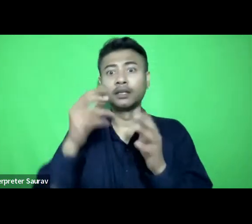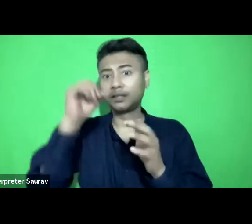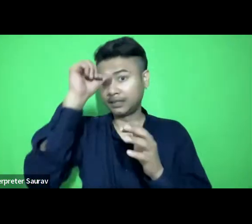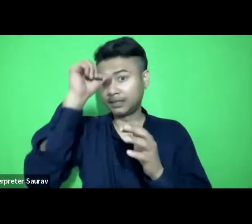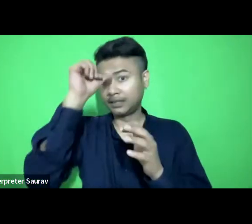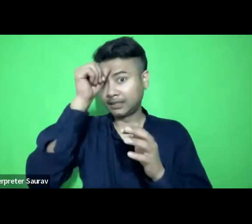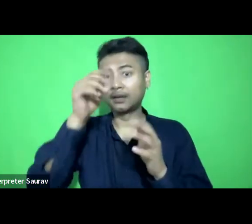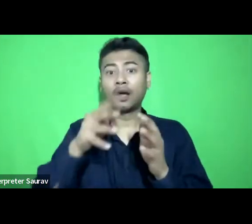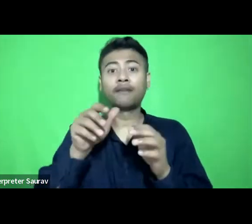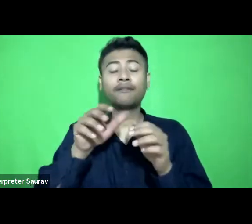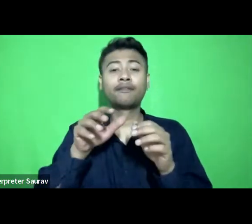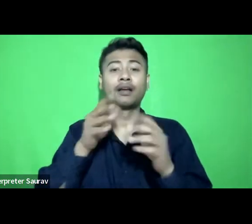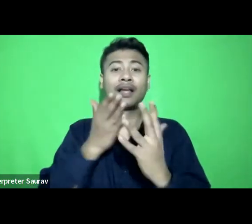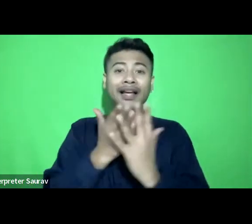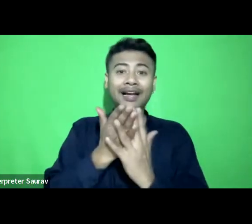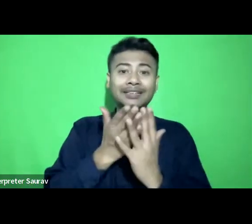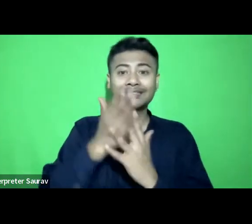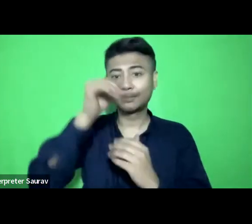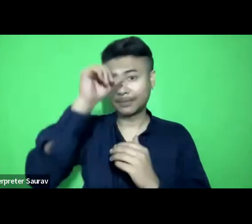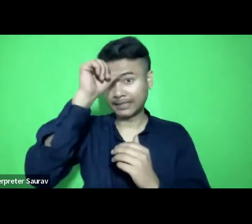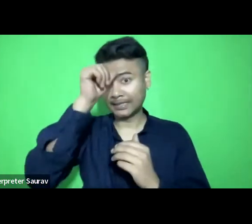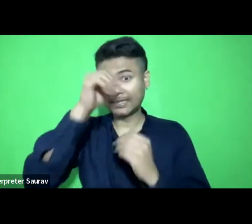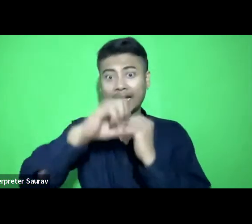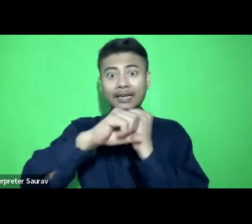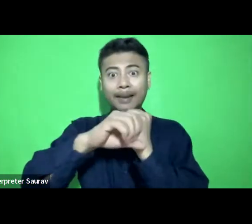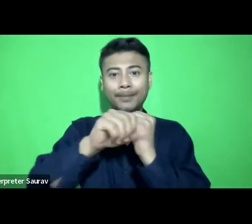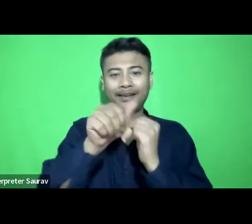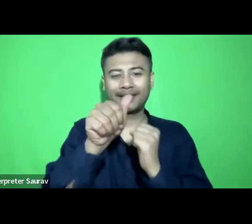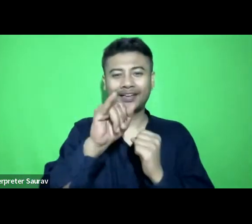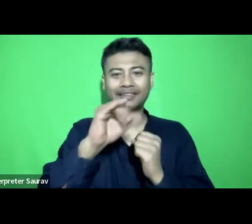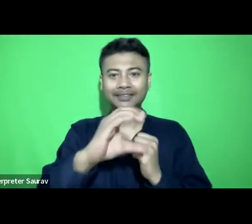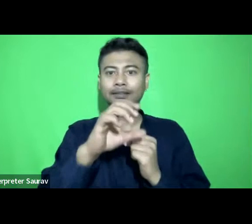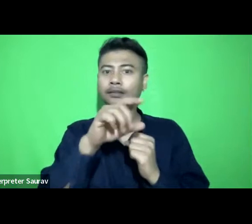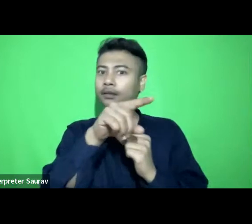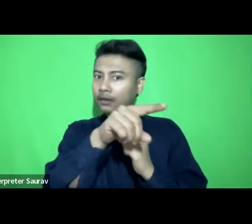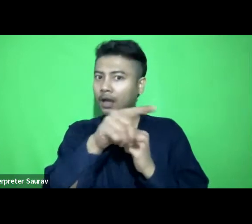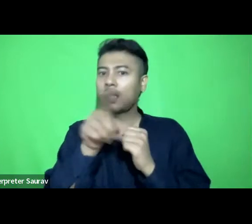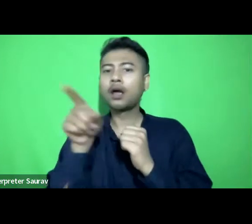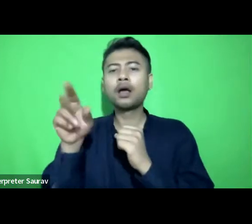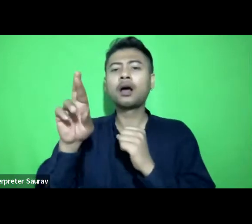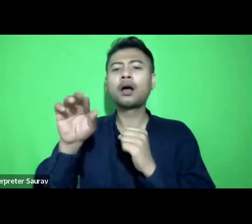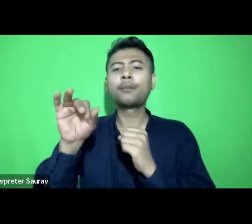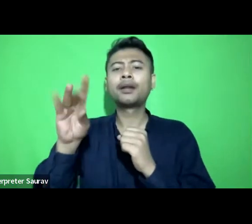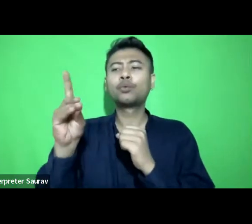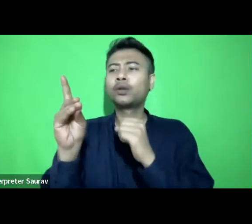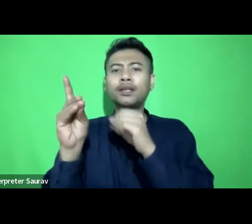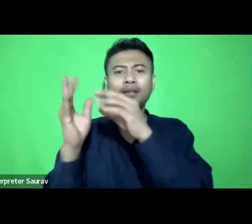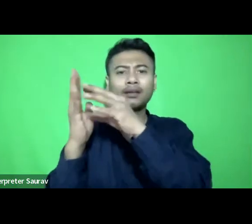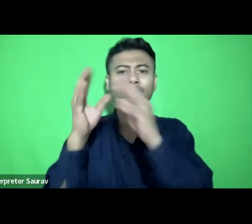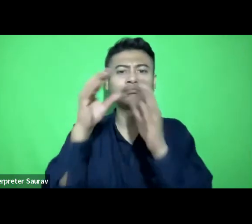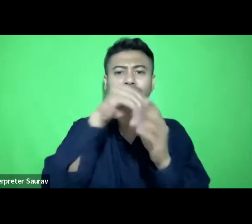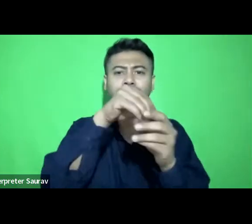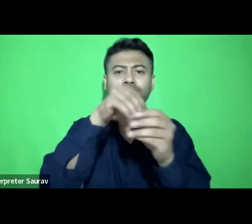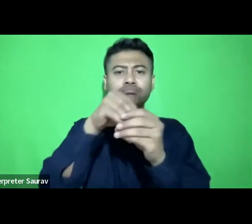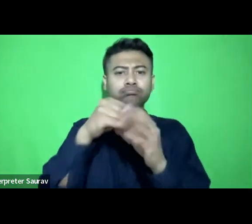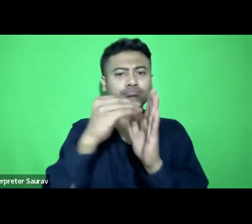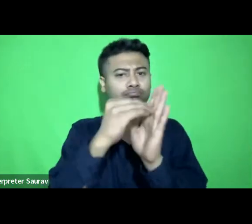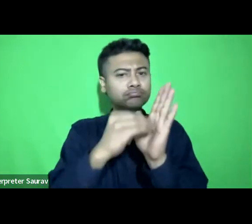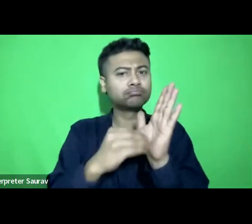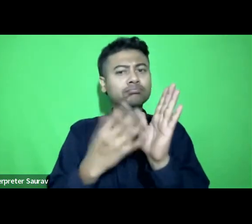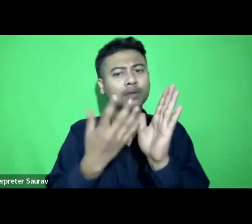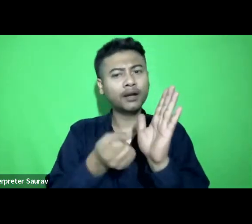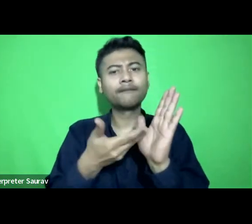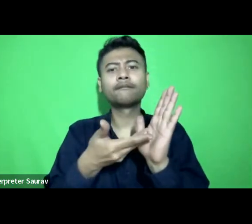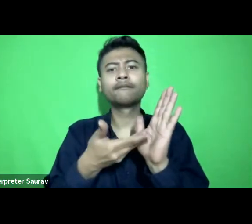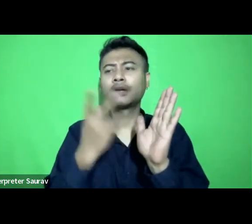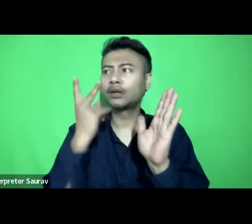India campaign, and how various urban missions are attempting to incorporate the intent and the mandate